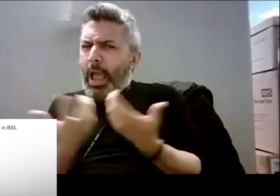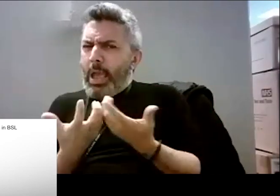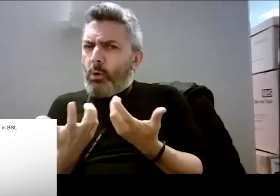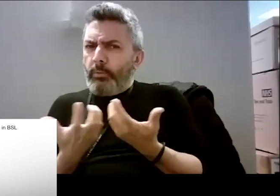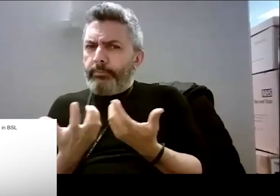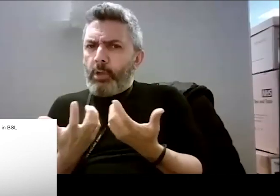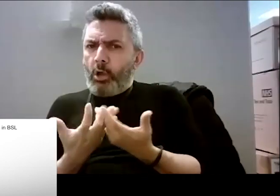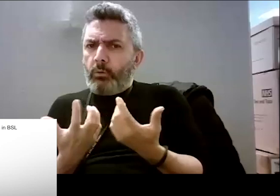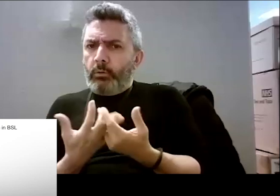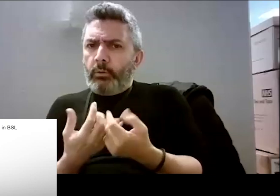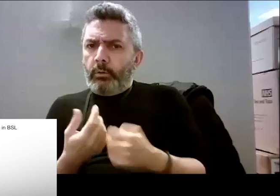How?